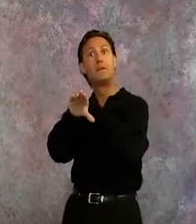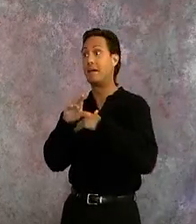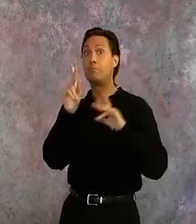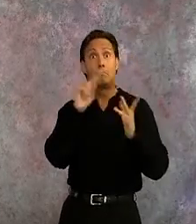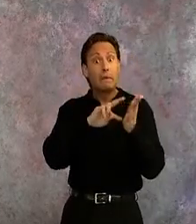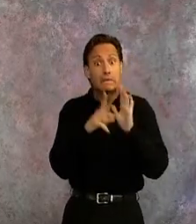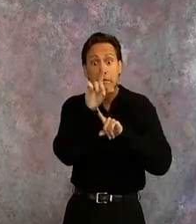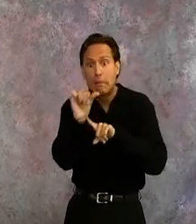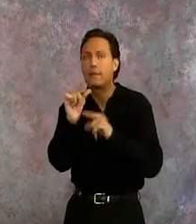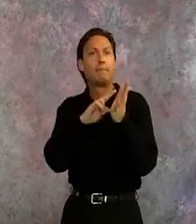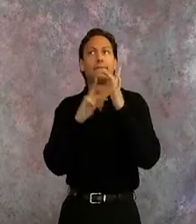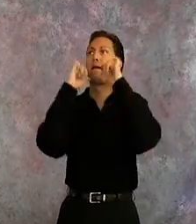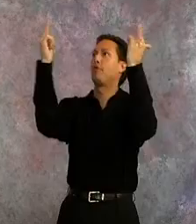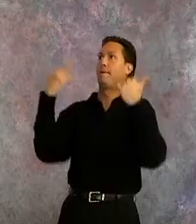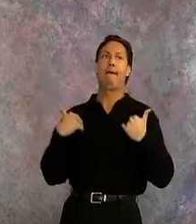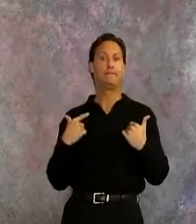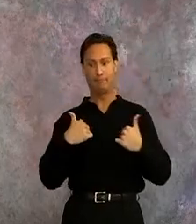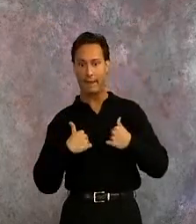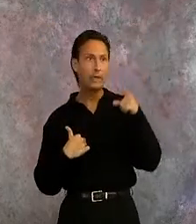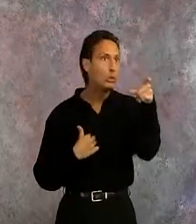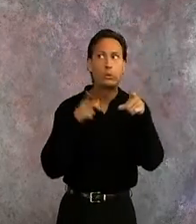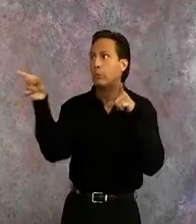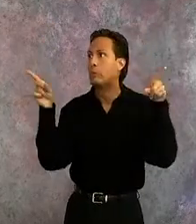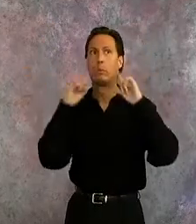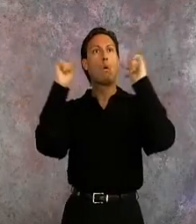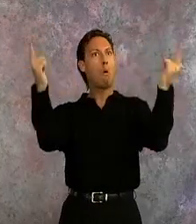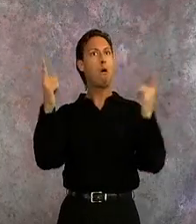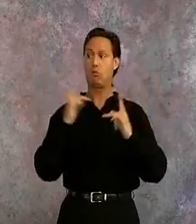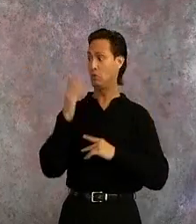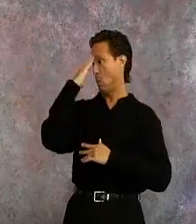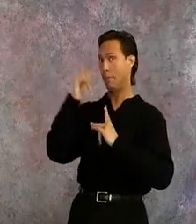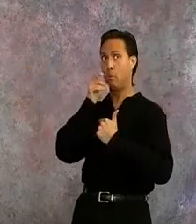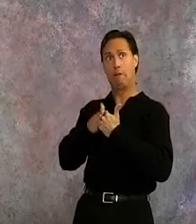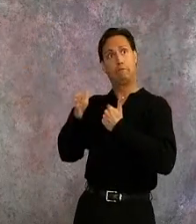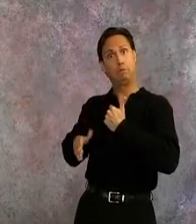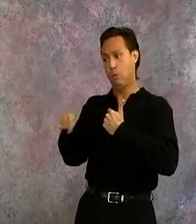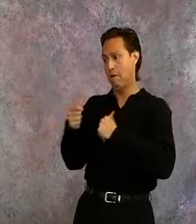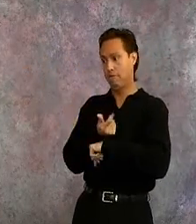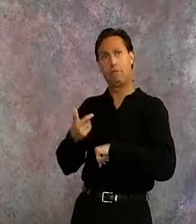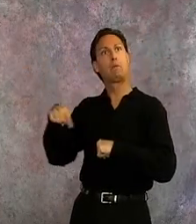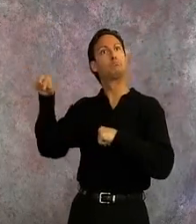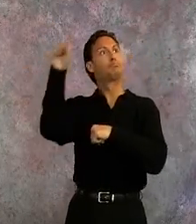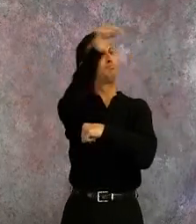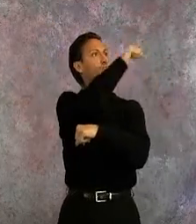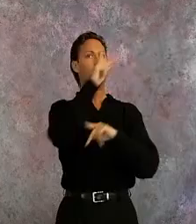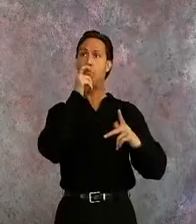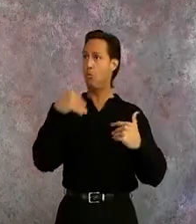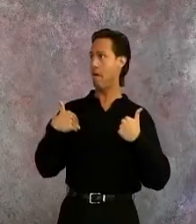me and the neighborhood and or people in our neighborhood and family members that are just members of